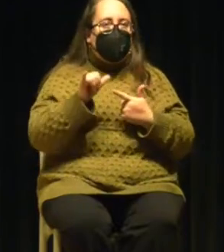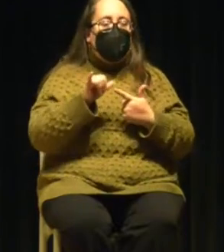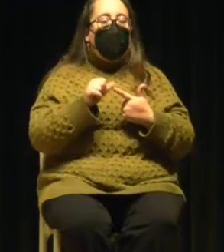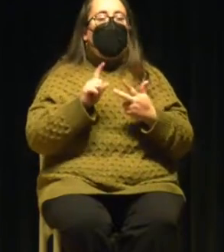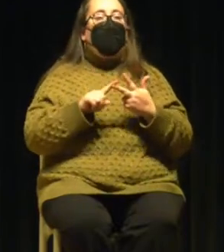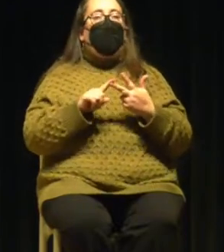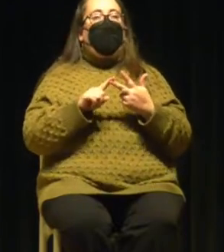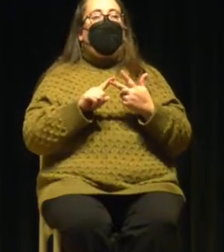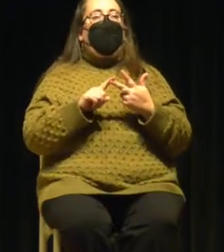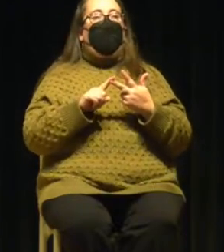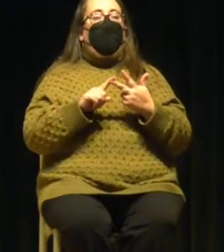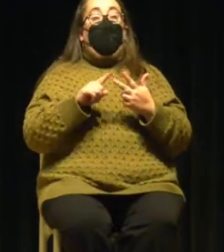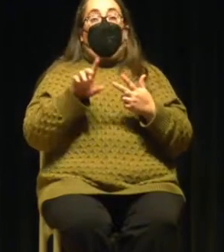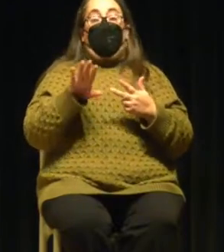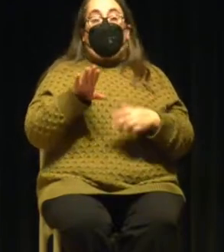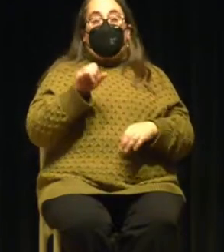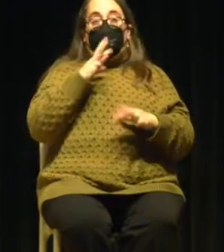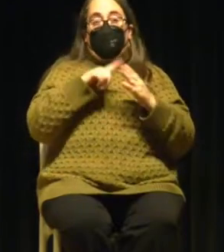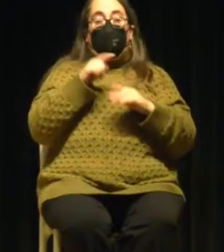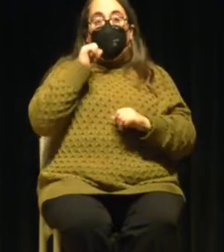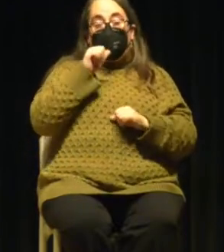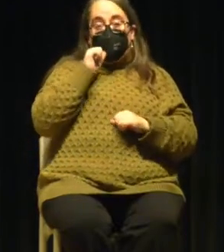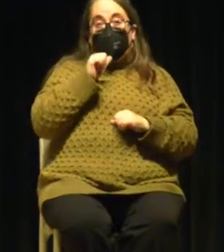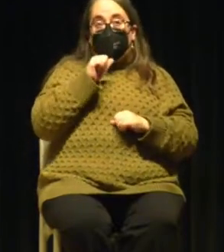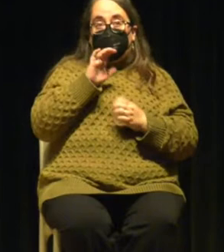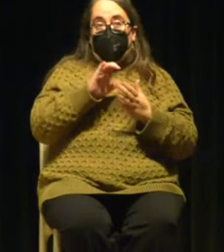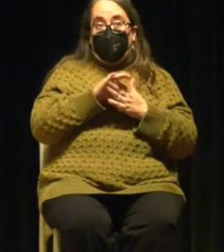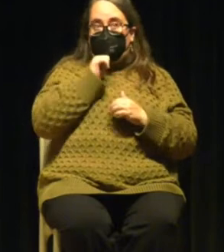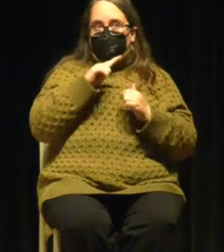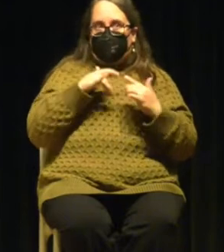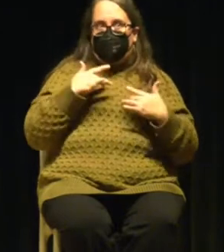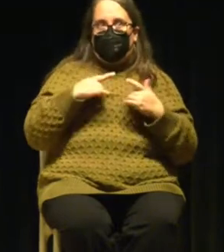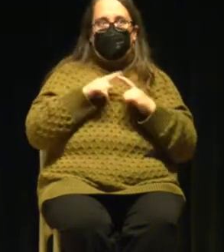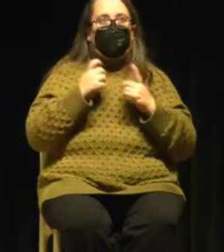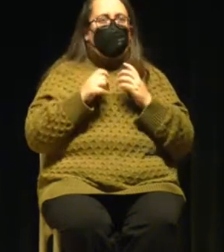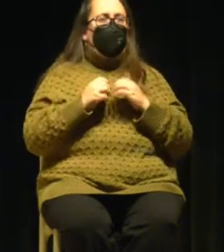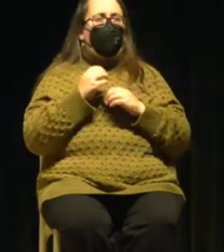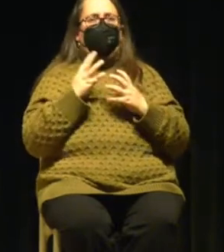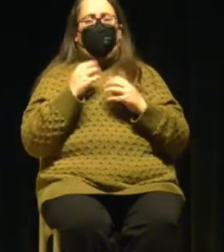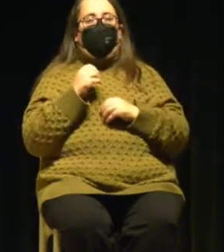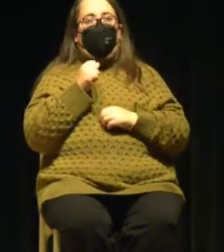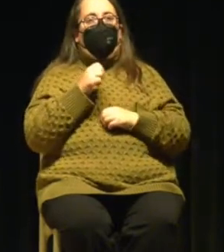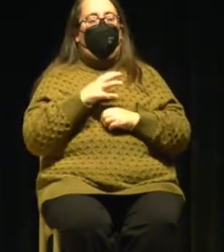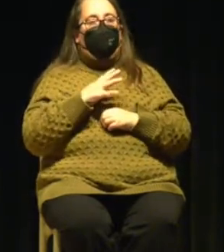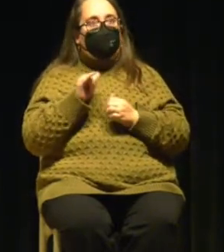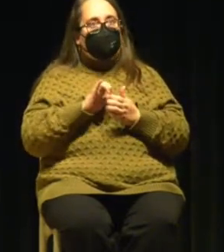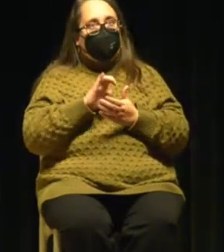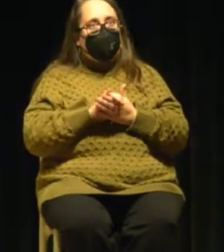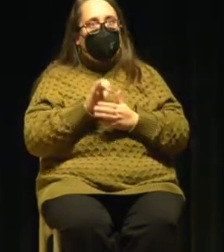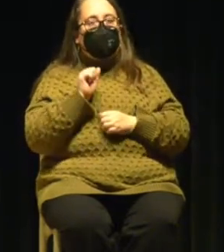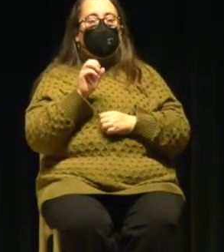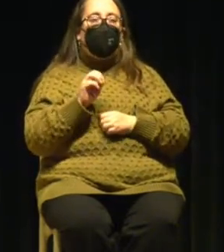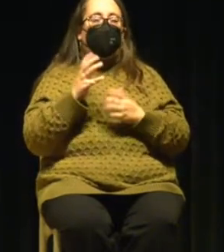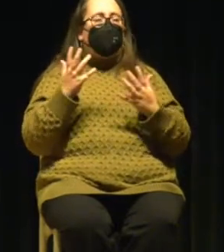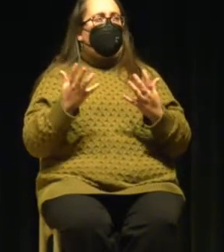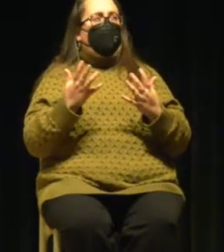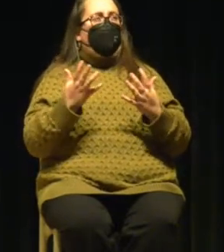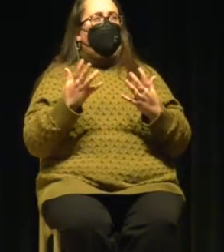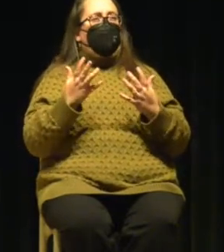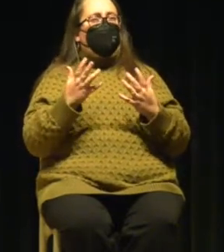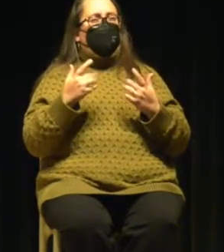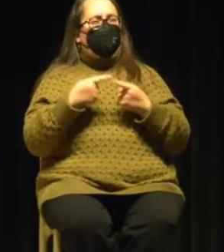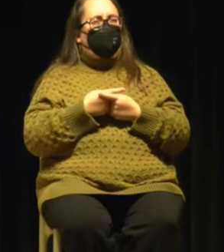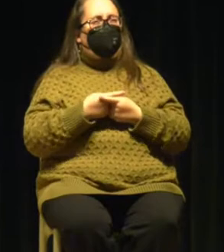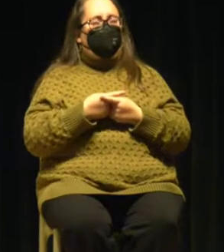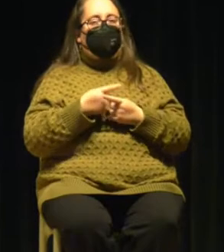about when your auntie gets married and she's not supposed to be excited about getting married, but she has to be the most beautiful woman who's getting married. And so, you know, that kind